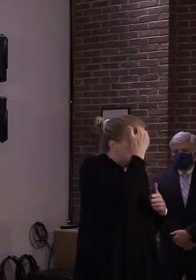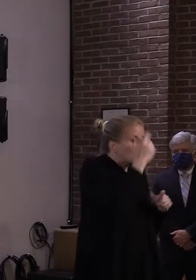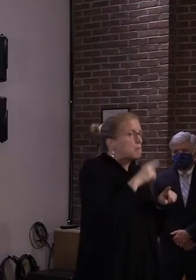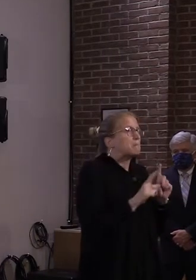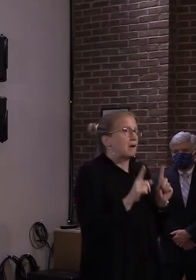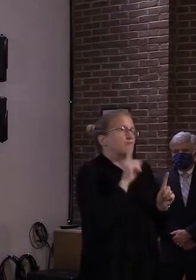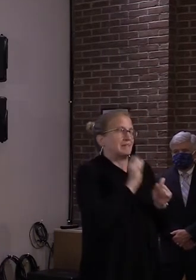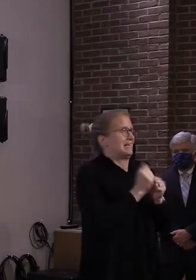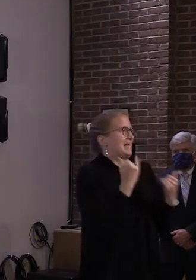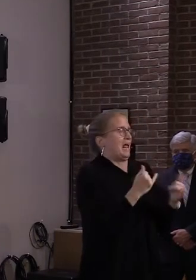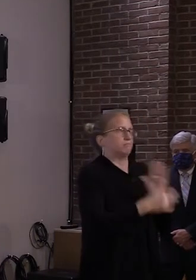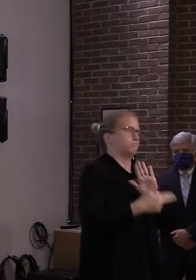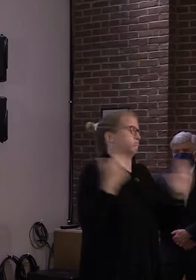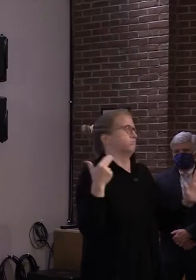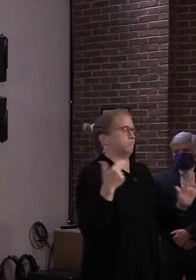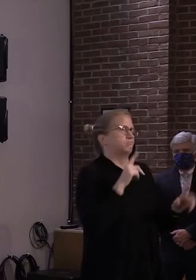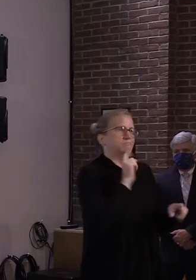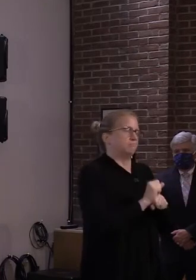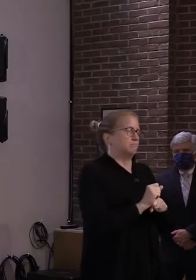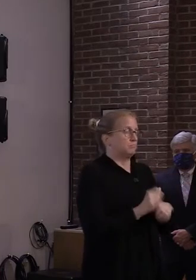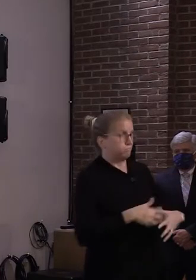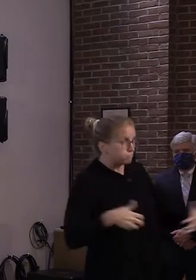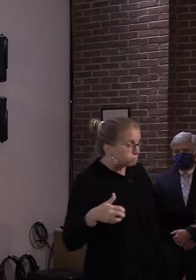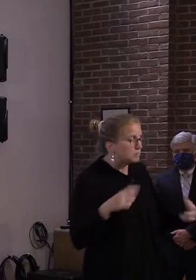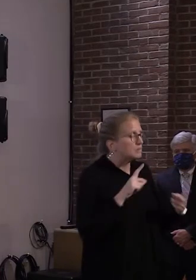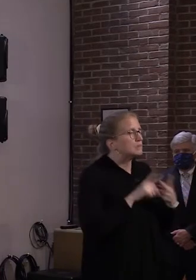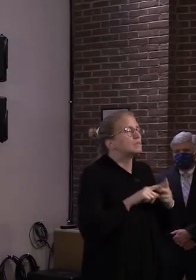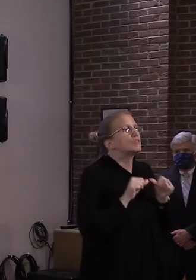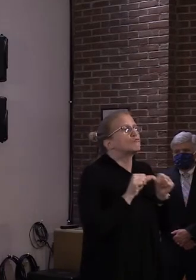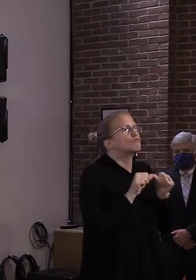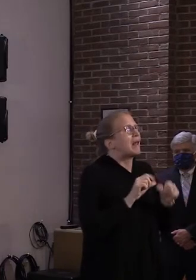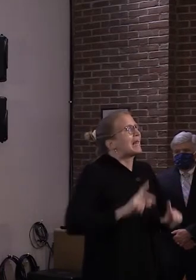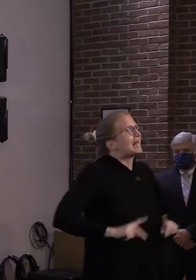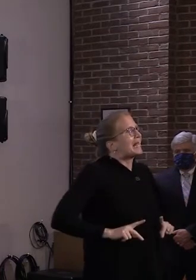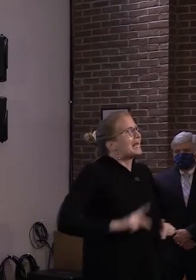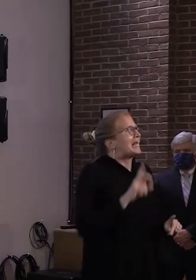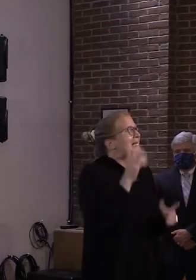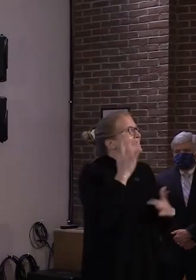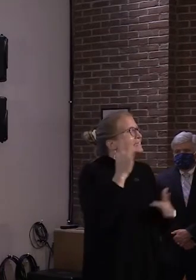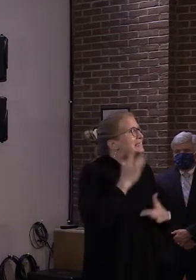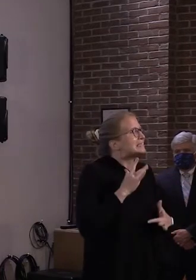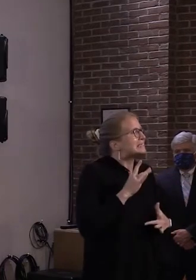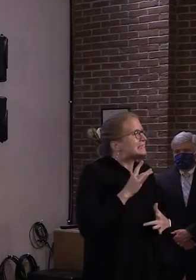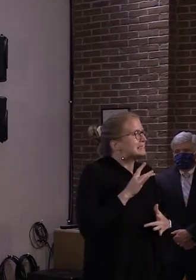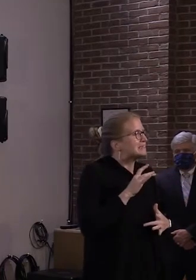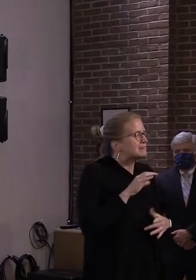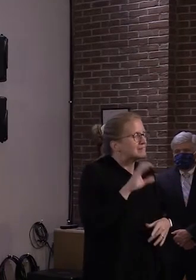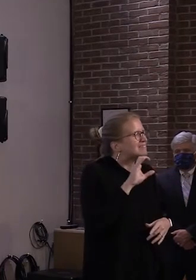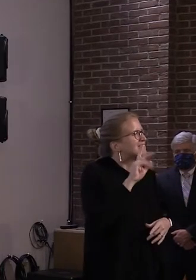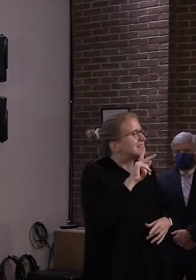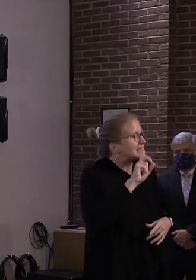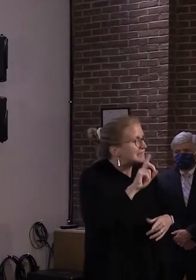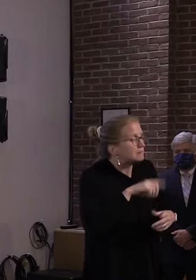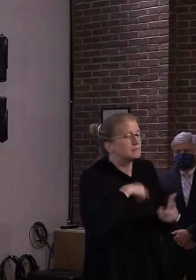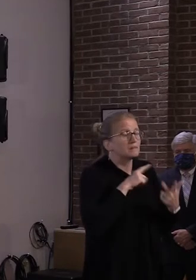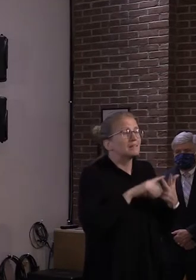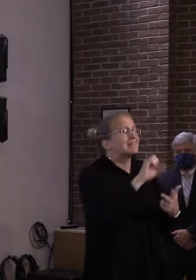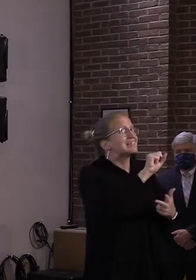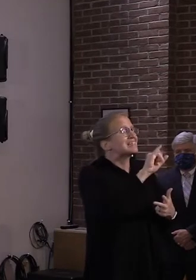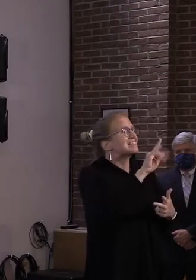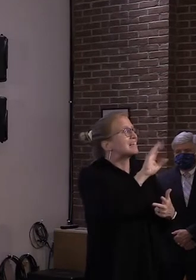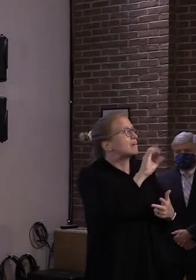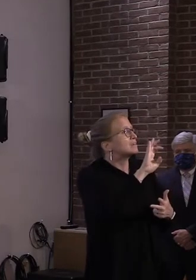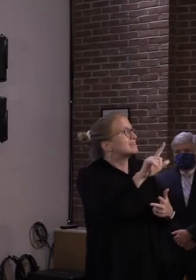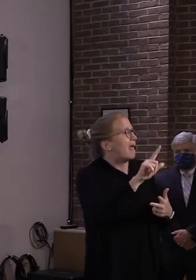kidney disease, sickle cell disease. And then there are a number of conditions where,